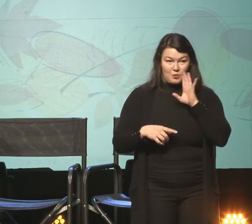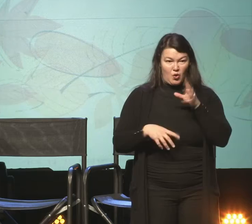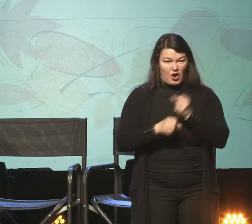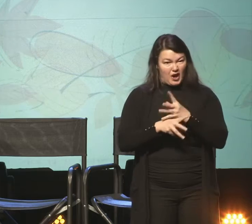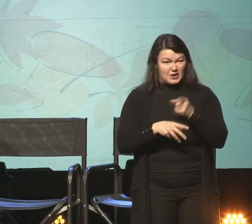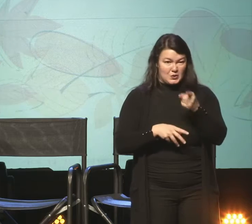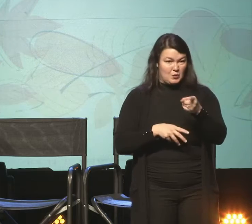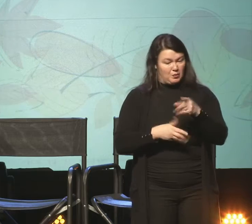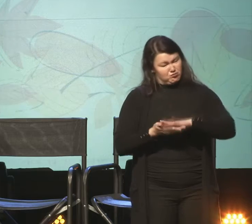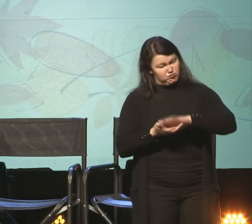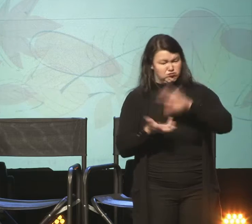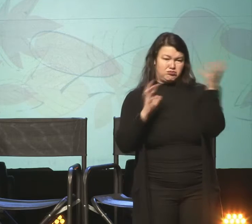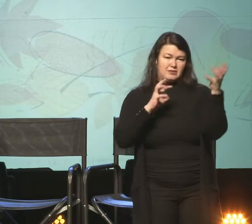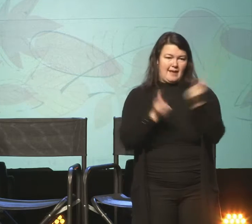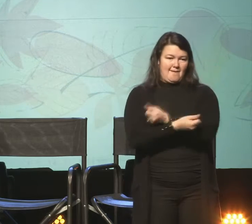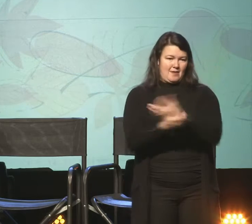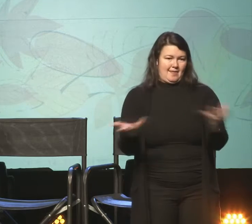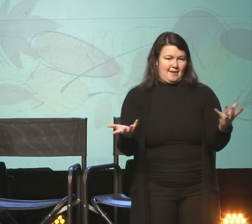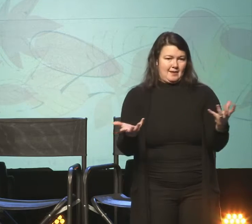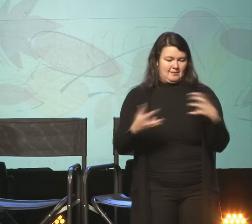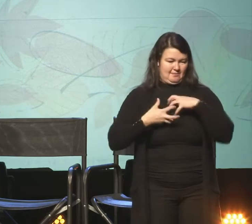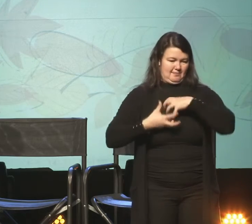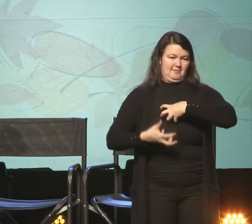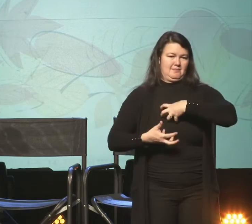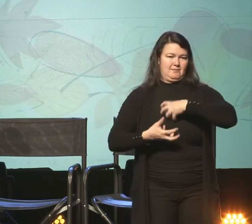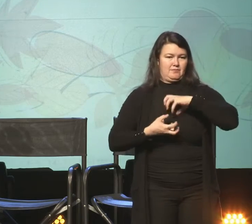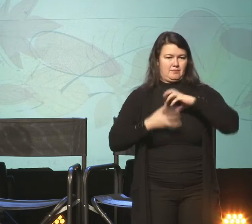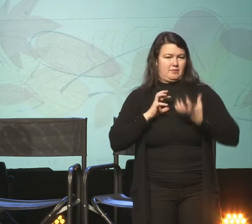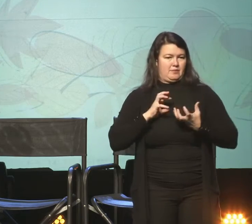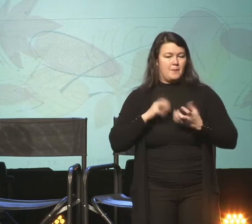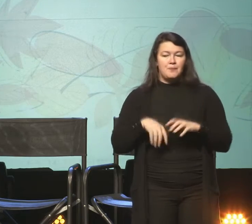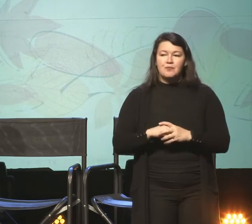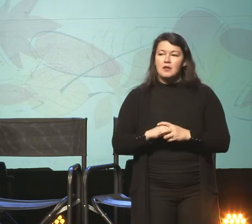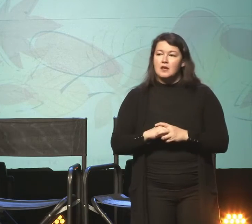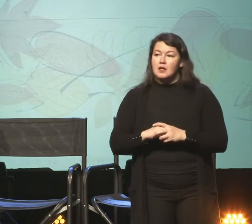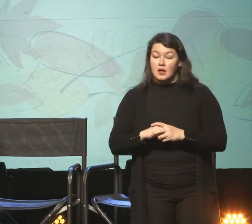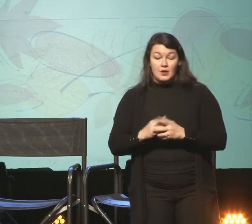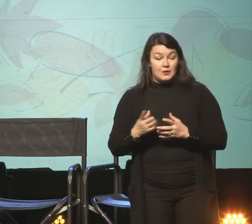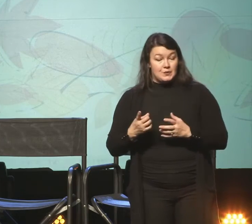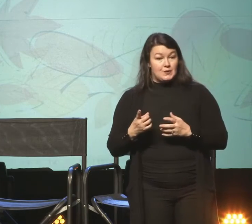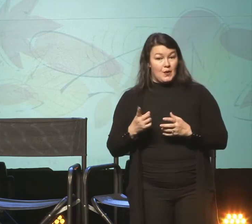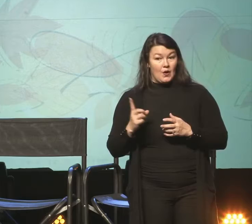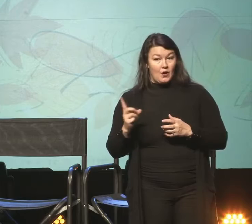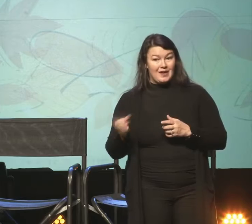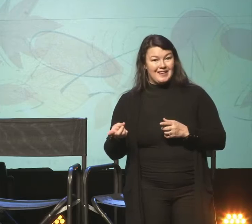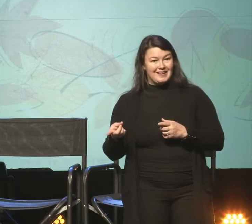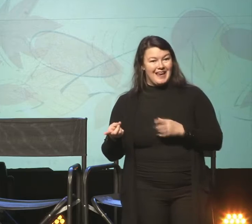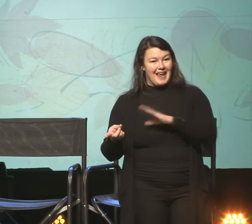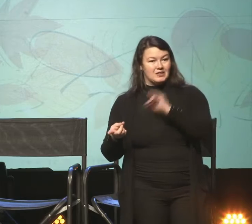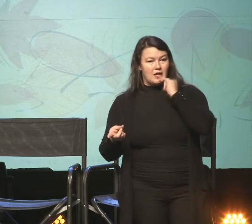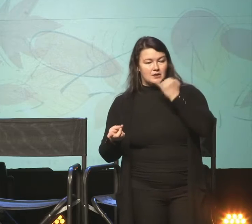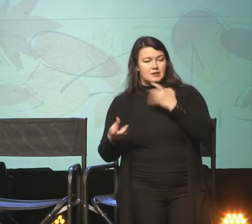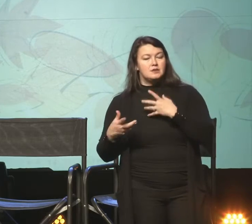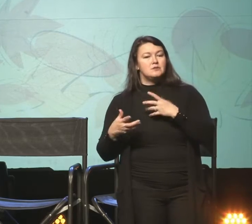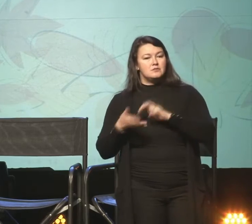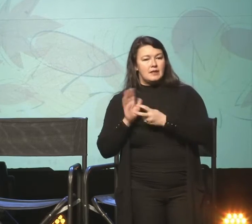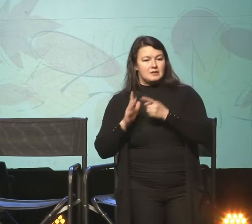up, right? And so Saul, his jealousy, right, starts to determine his present actions. And he